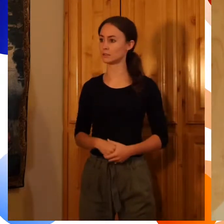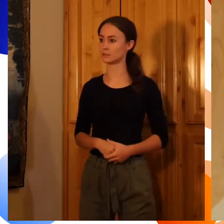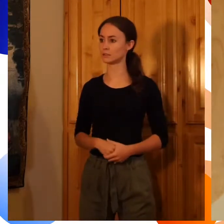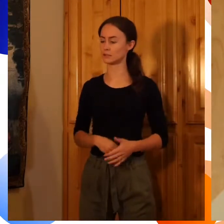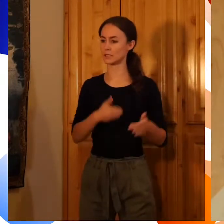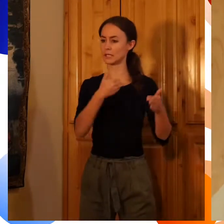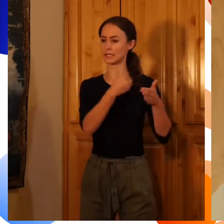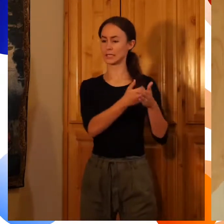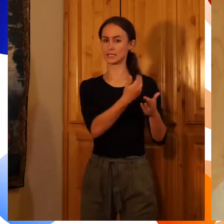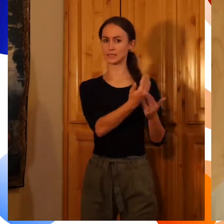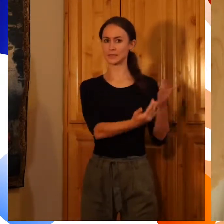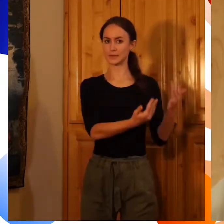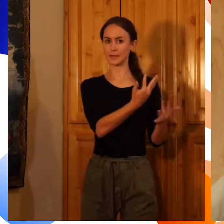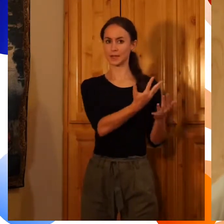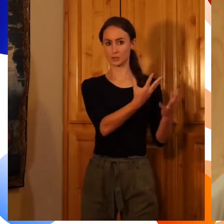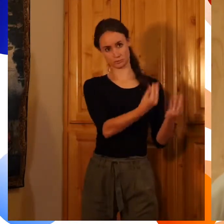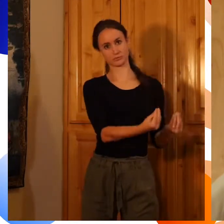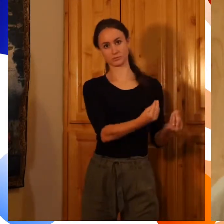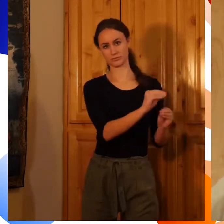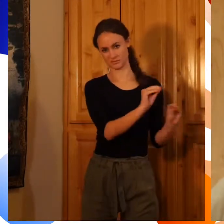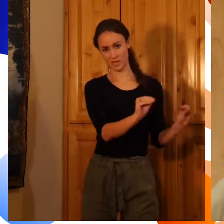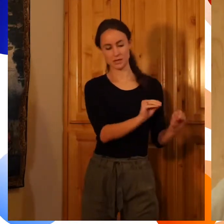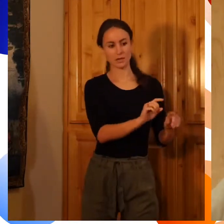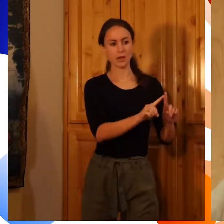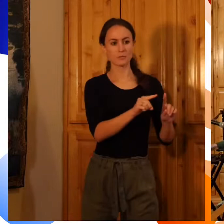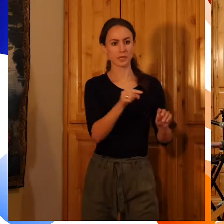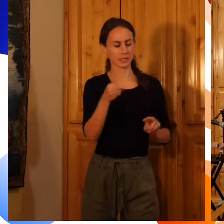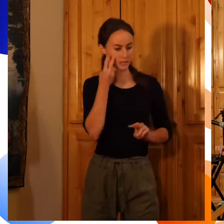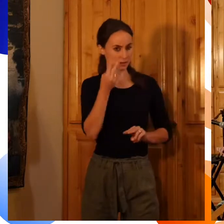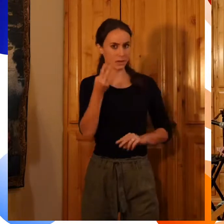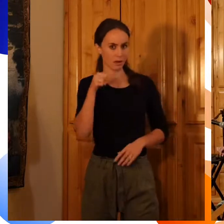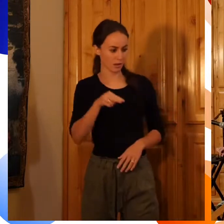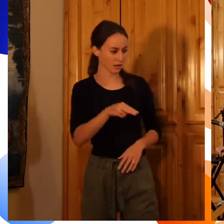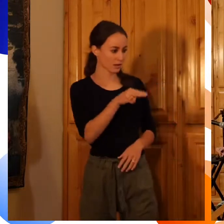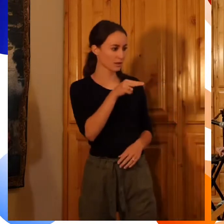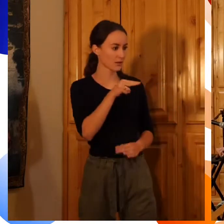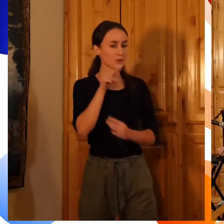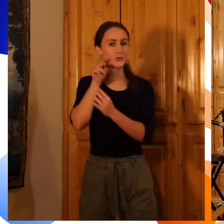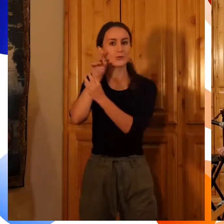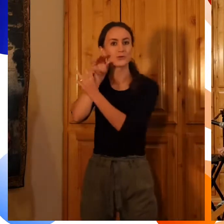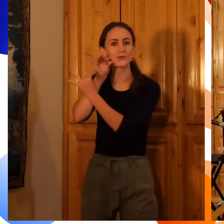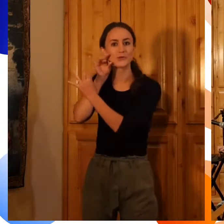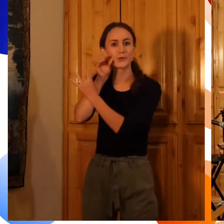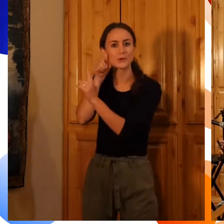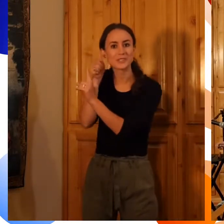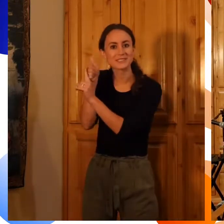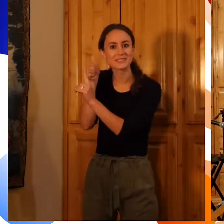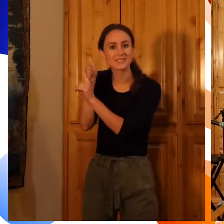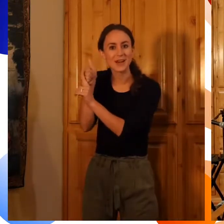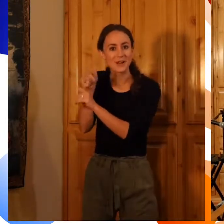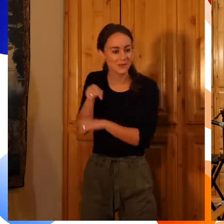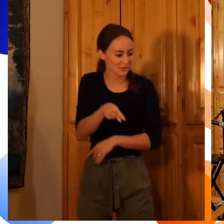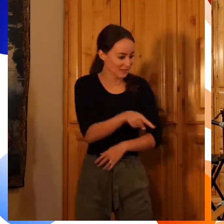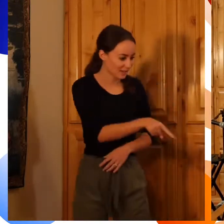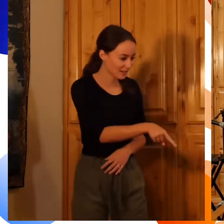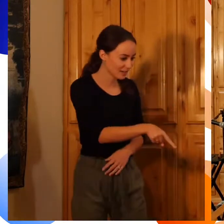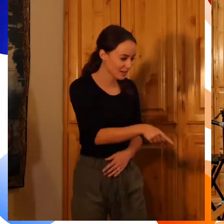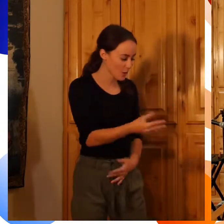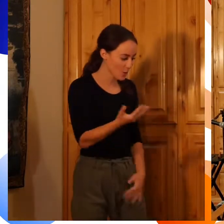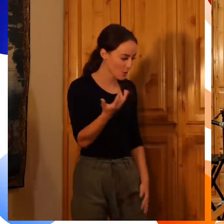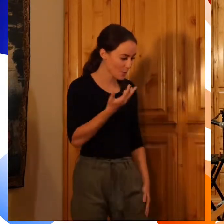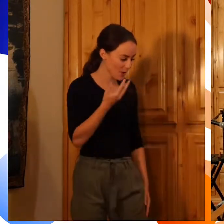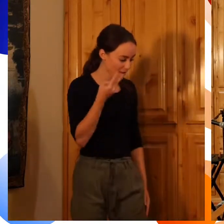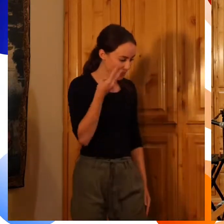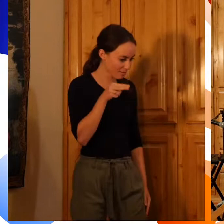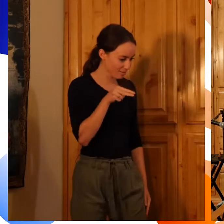campfire, lay that mysterious goblin's flute. And he said, "Oh, would you look at that?" For it had little